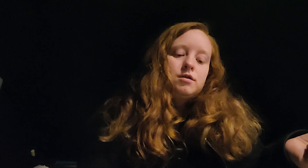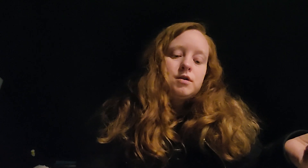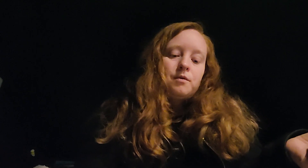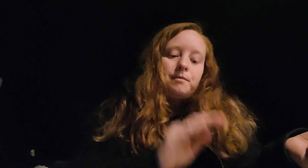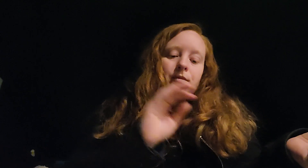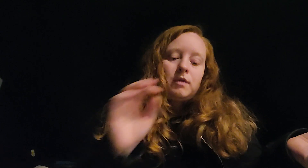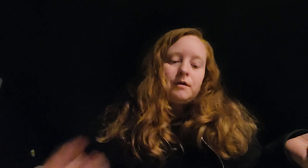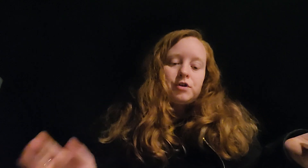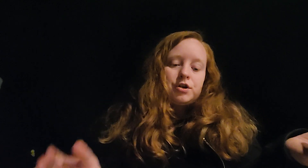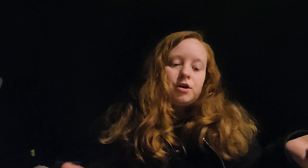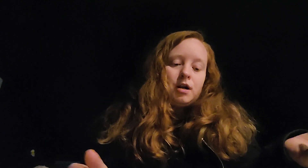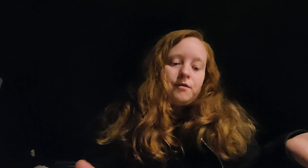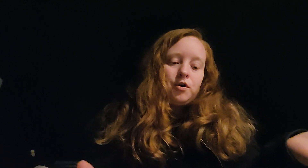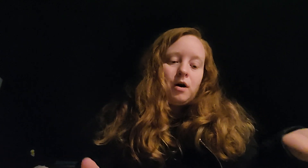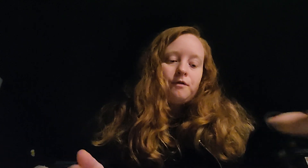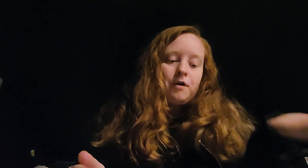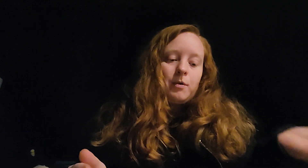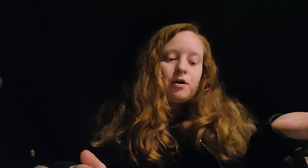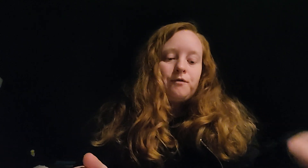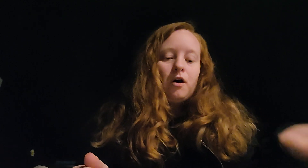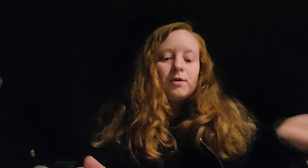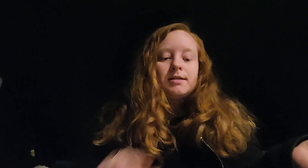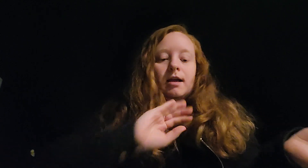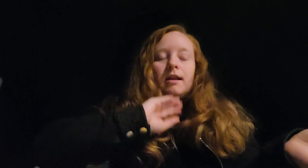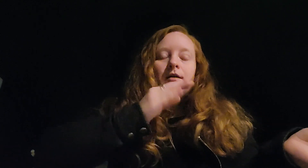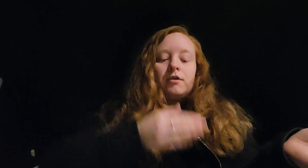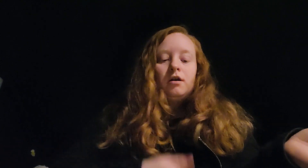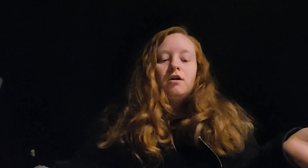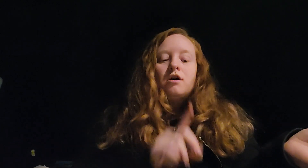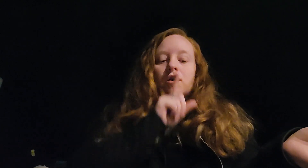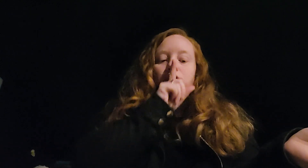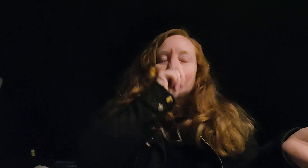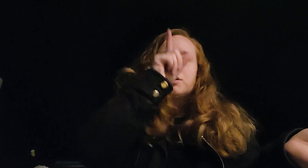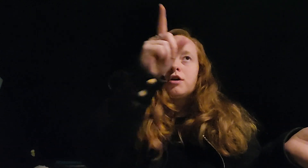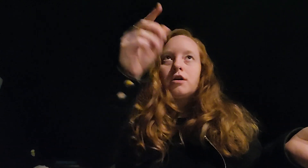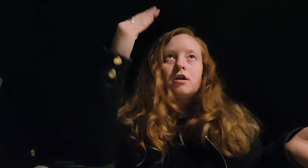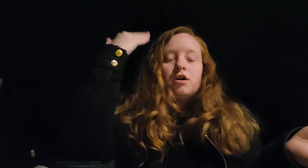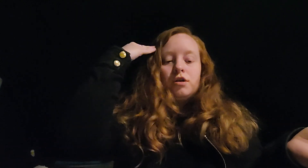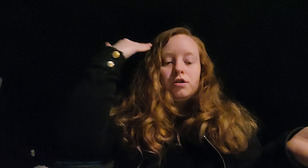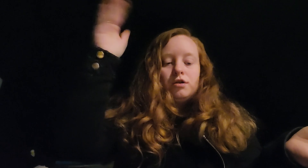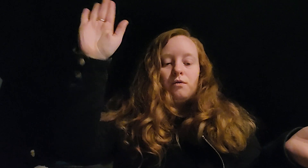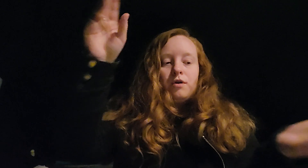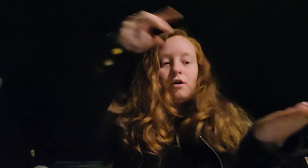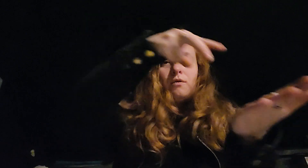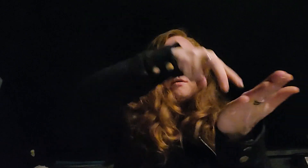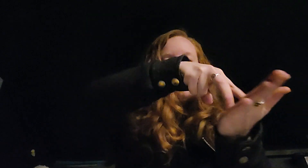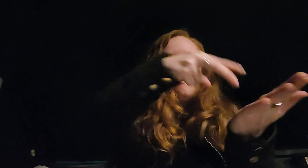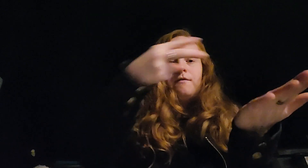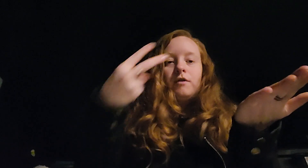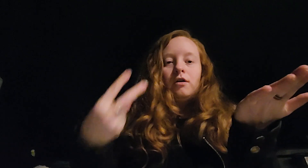So, never sure, never know how far we could fall. We're saying never, sure, don't know, fall.